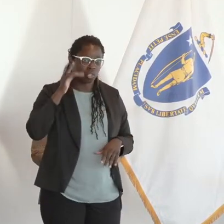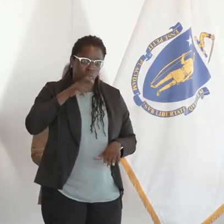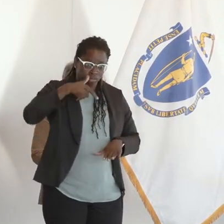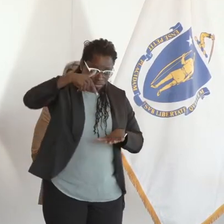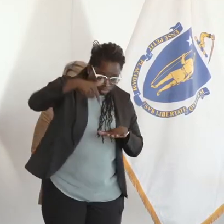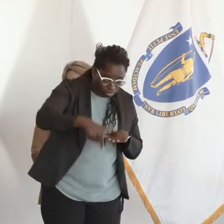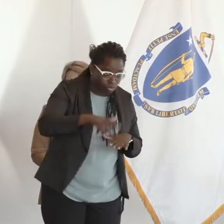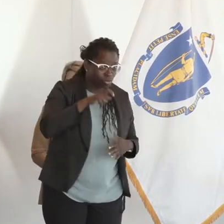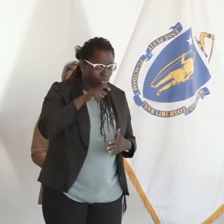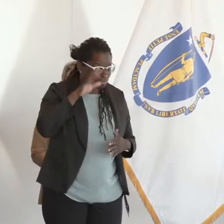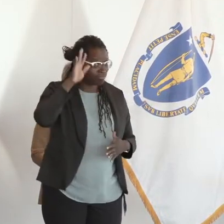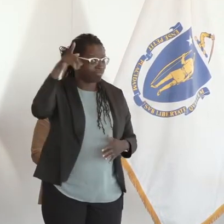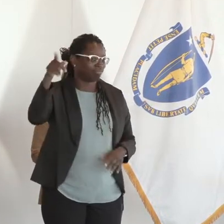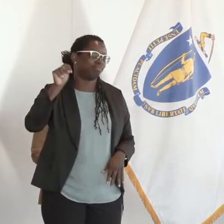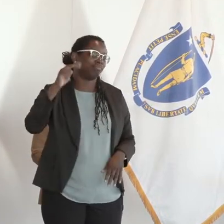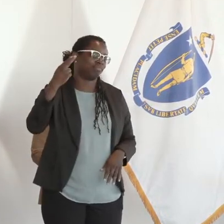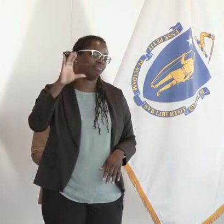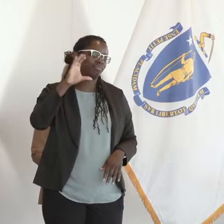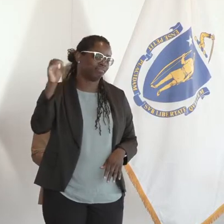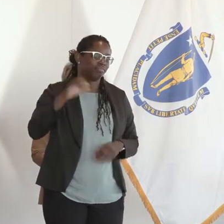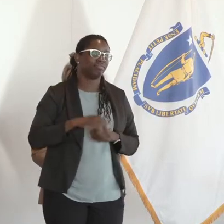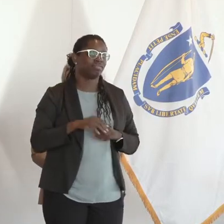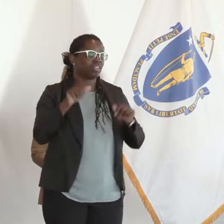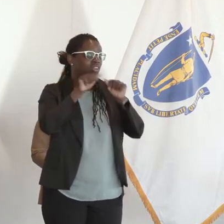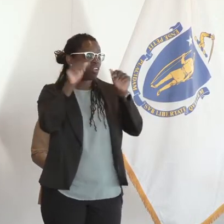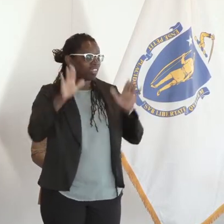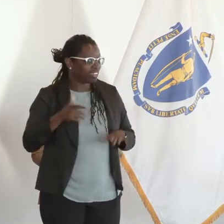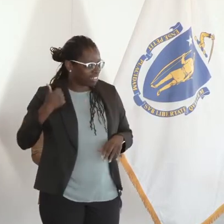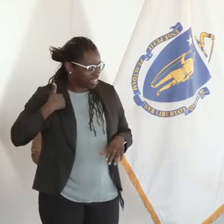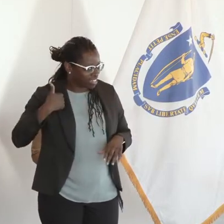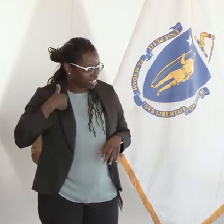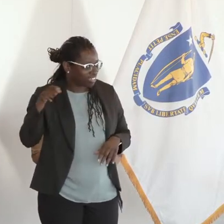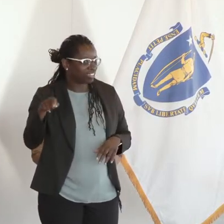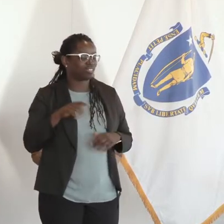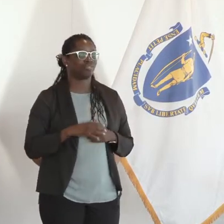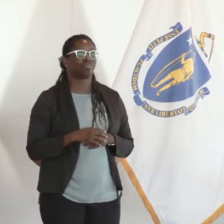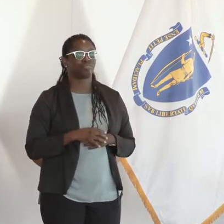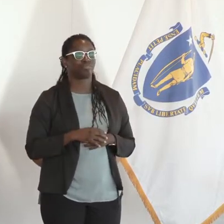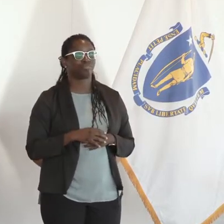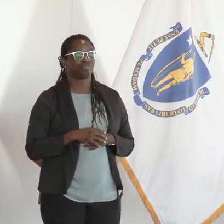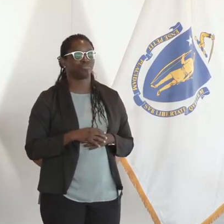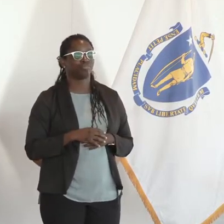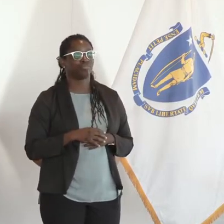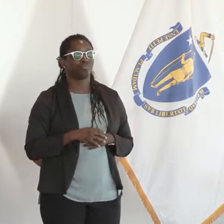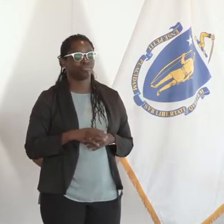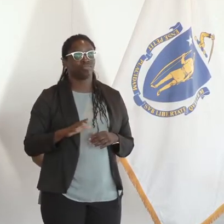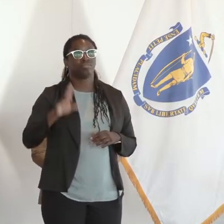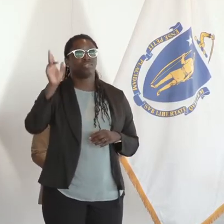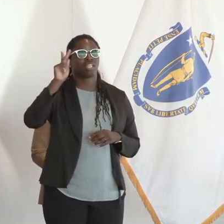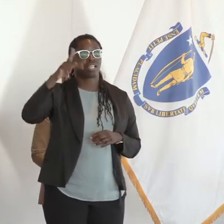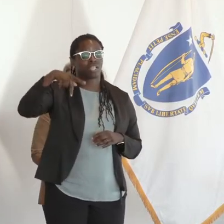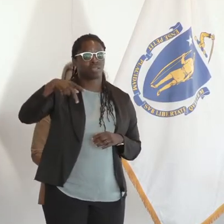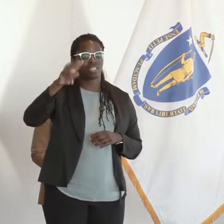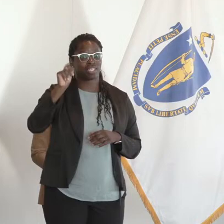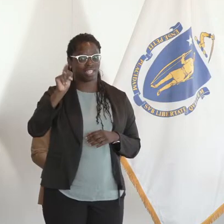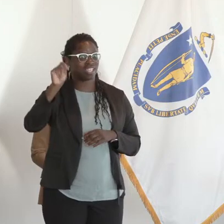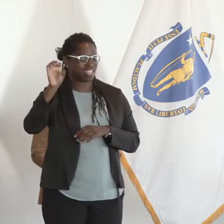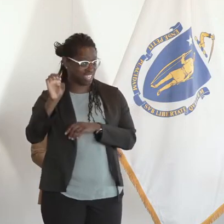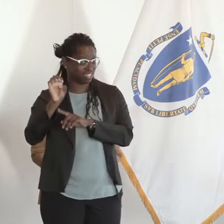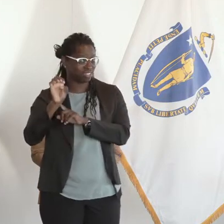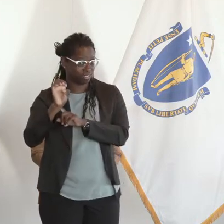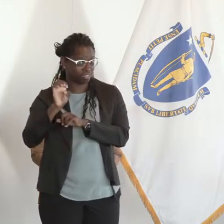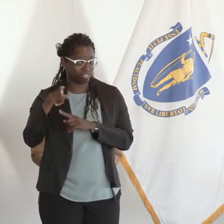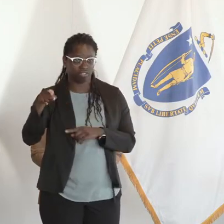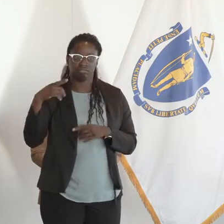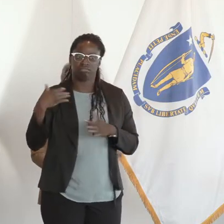architect was Canadian-based, KPMG. And this is a uniquely Boston, New England,